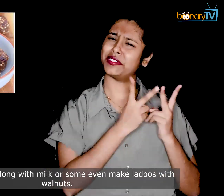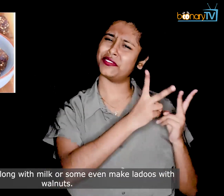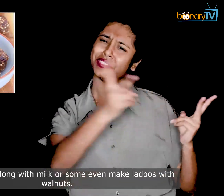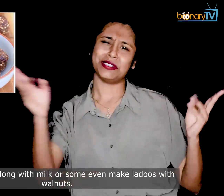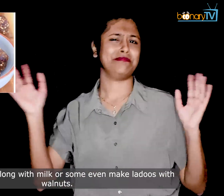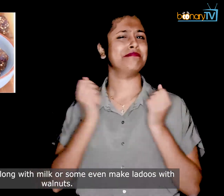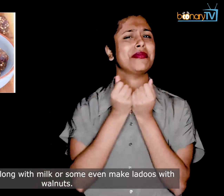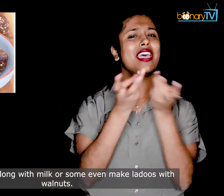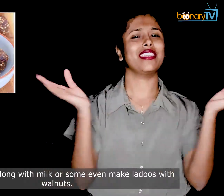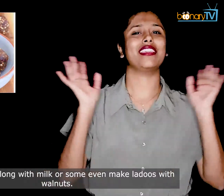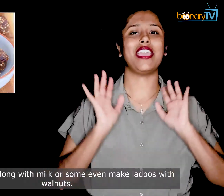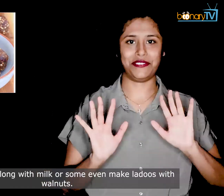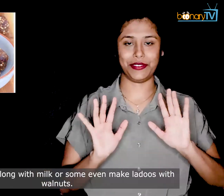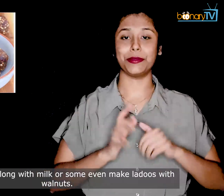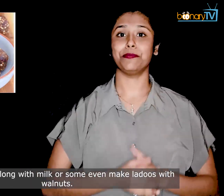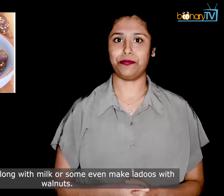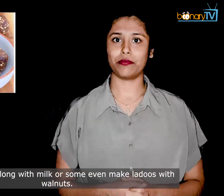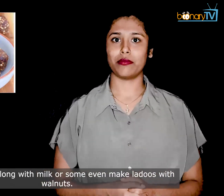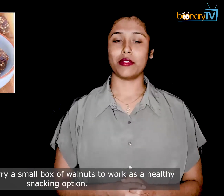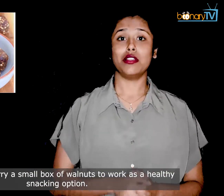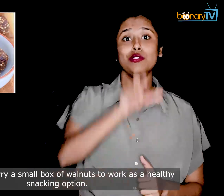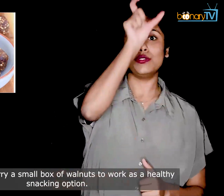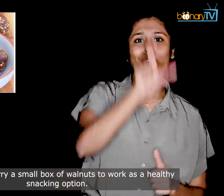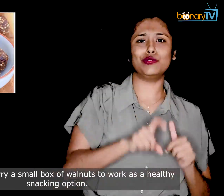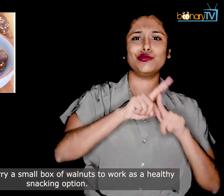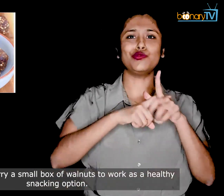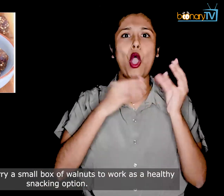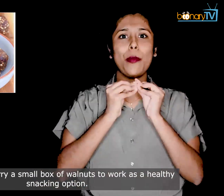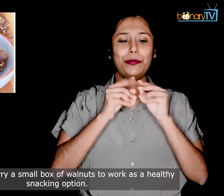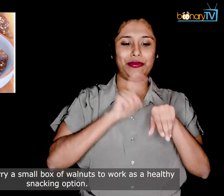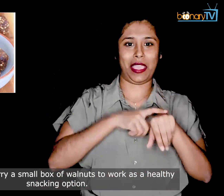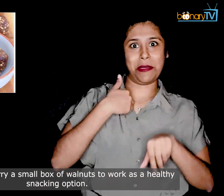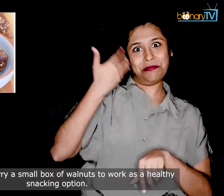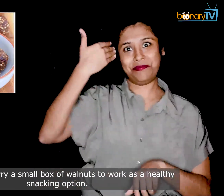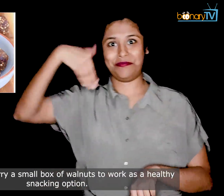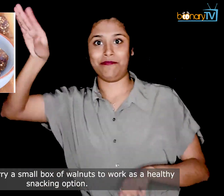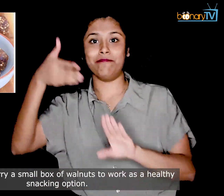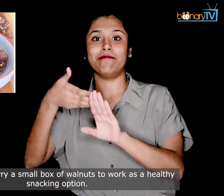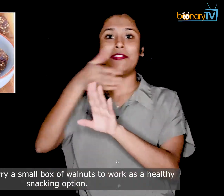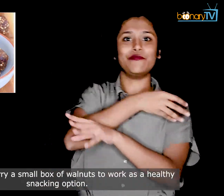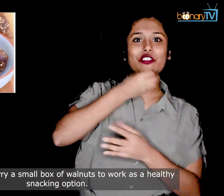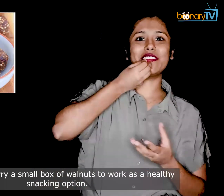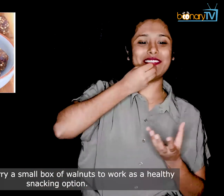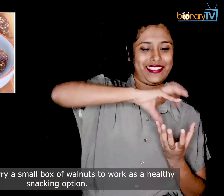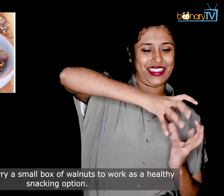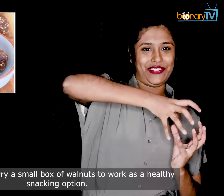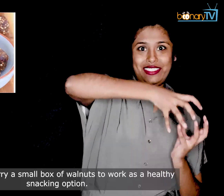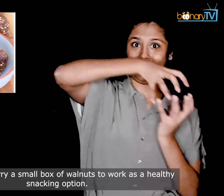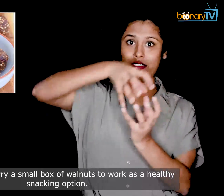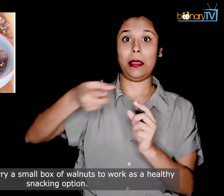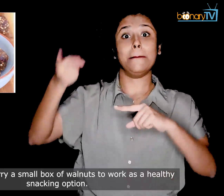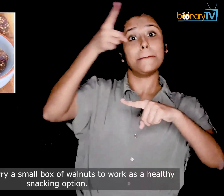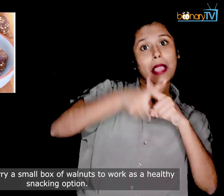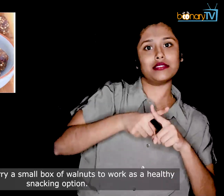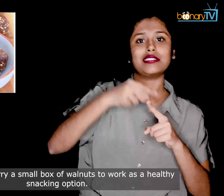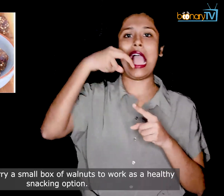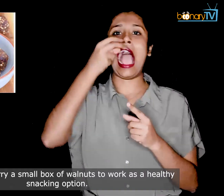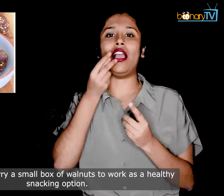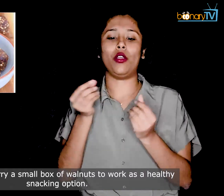walnuts you can also carry a small box of walnuts to work as